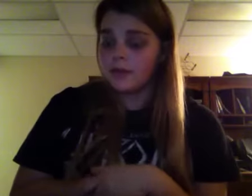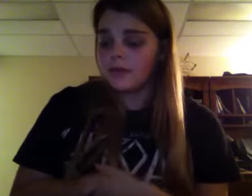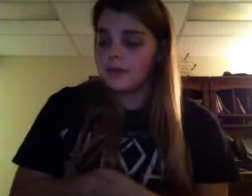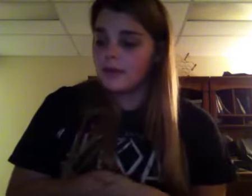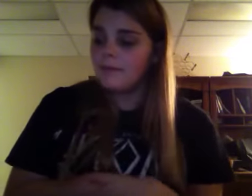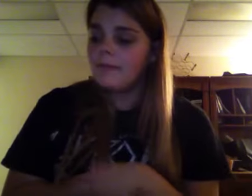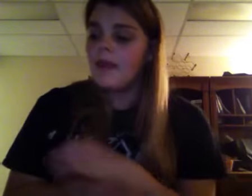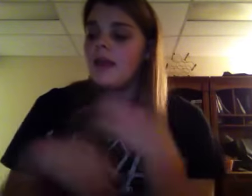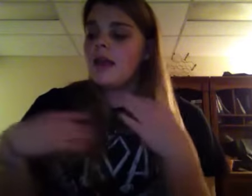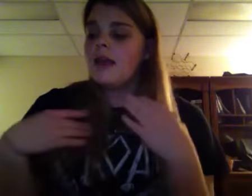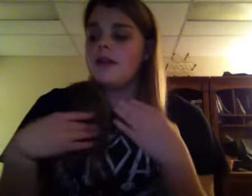$269.